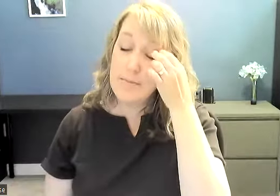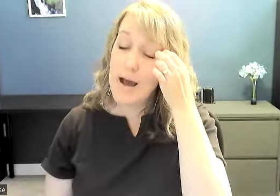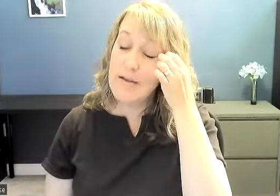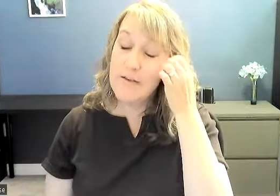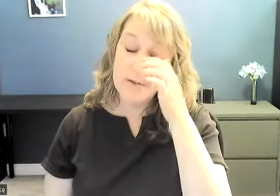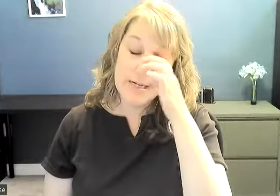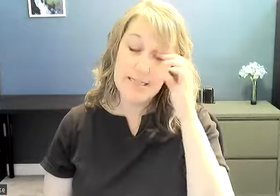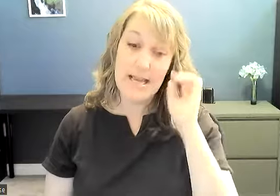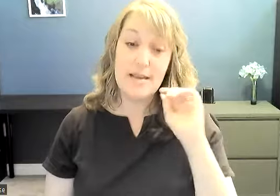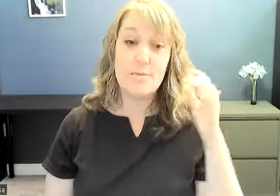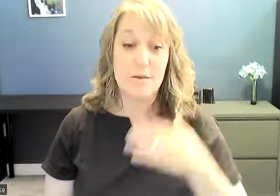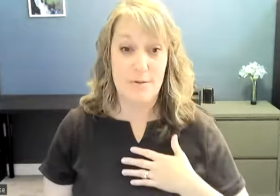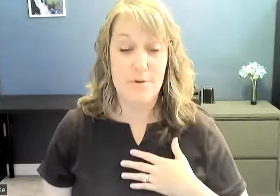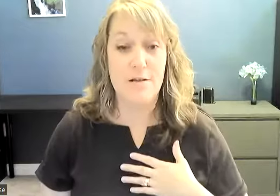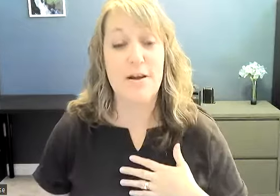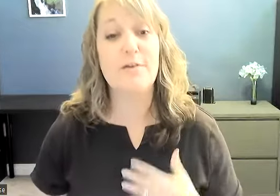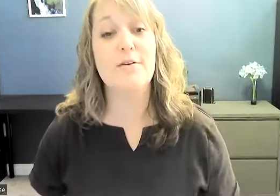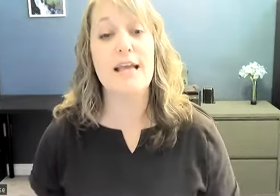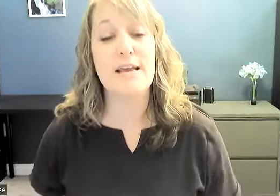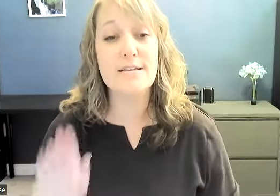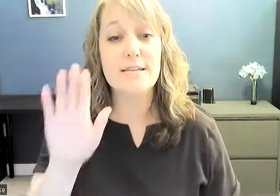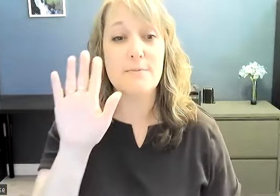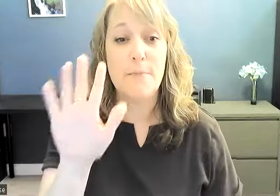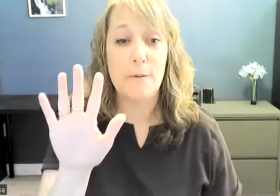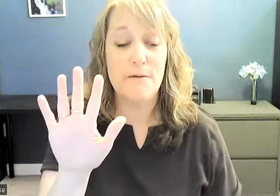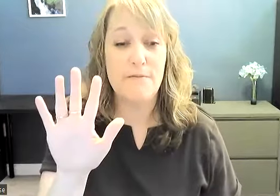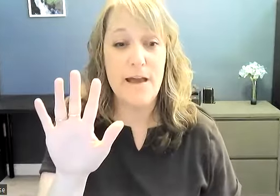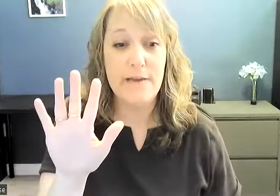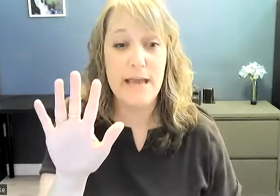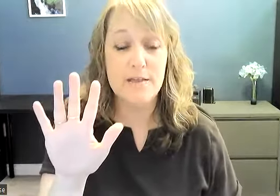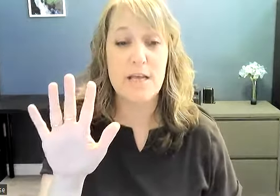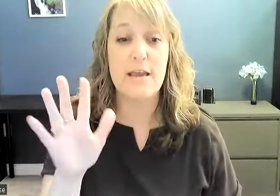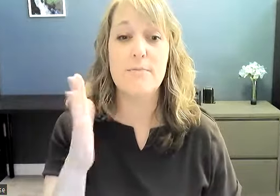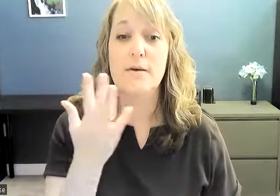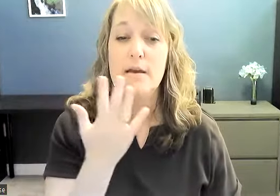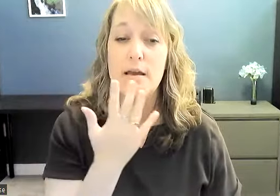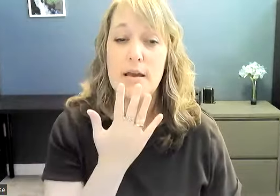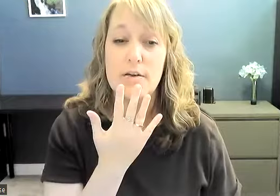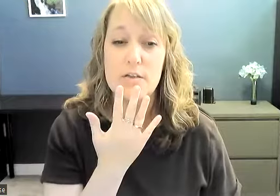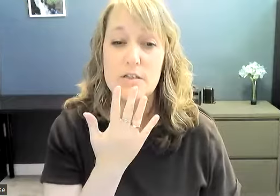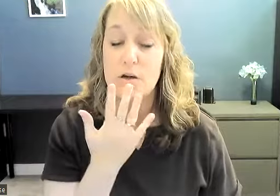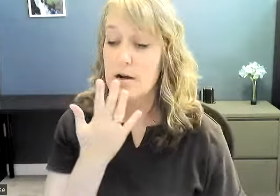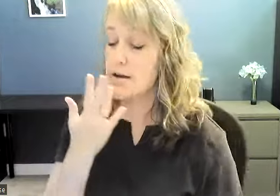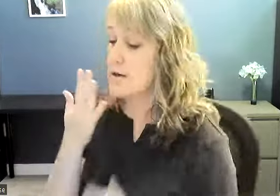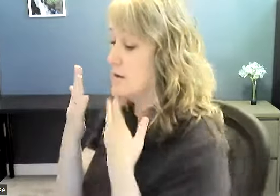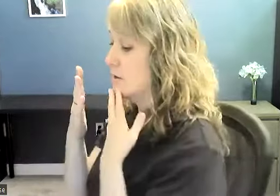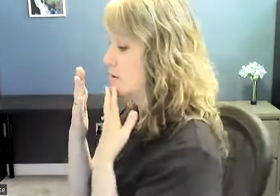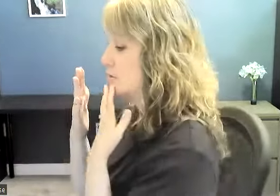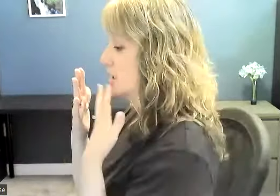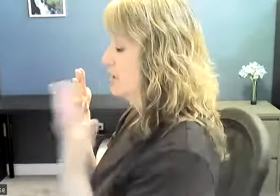My favorite way to sign it, being from Colorado, is with a 5 hand shape, and you start near your chin. You